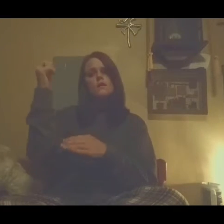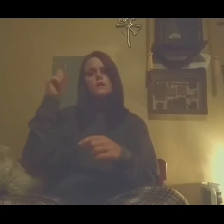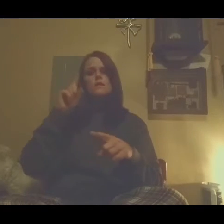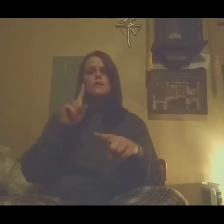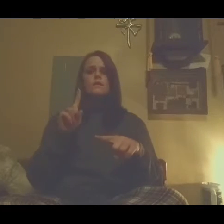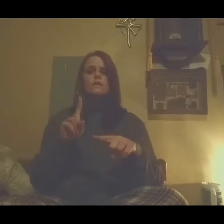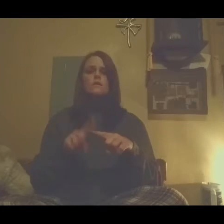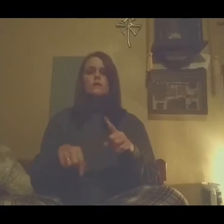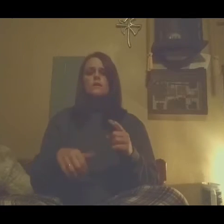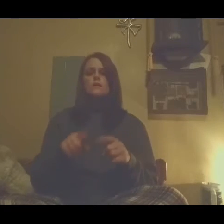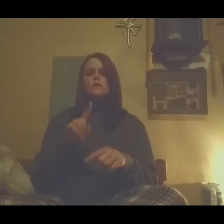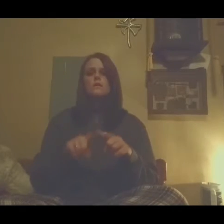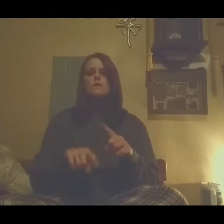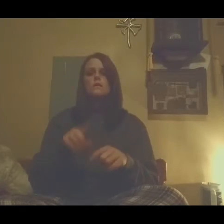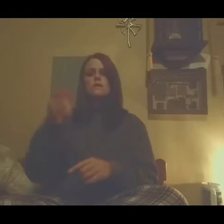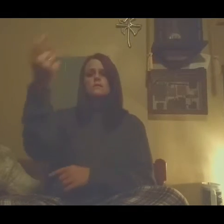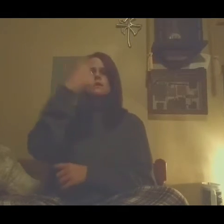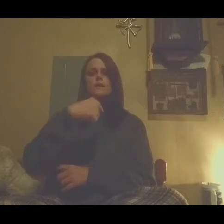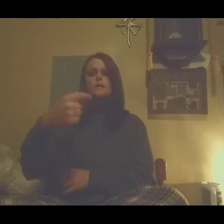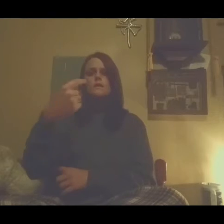Can't I